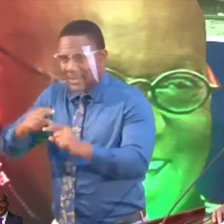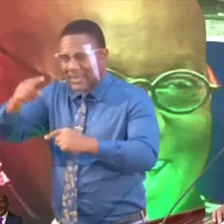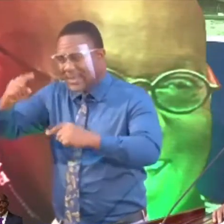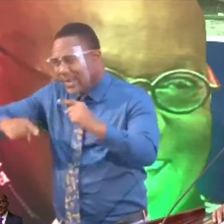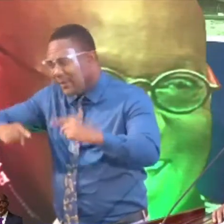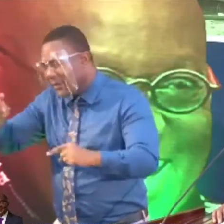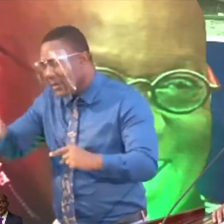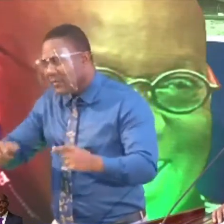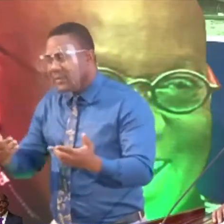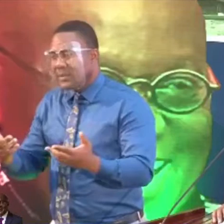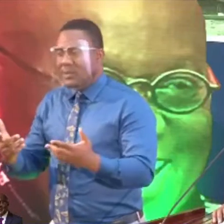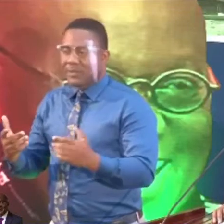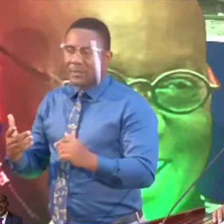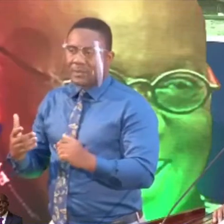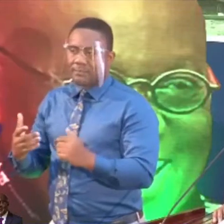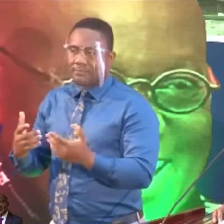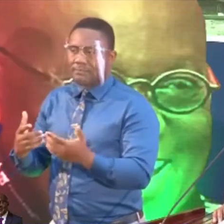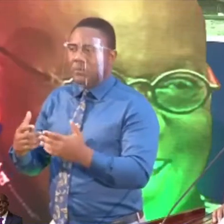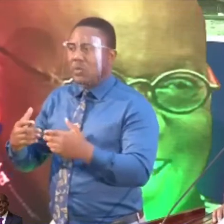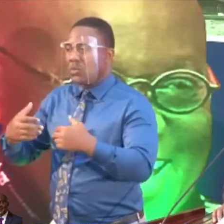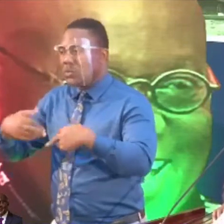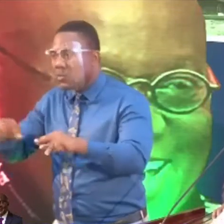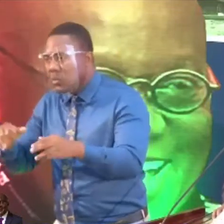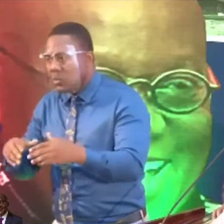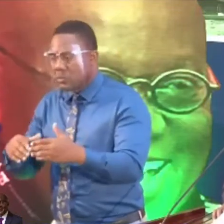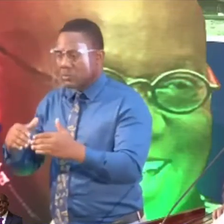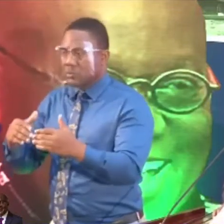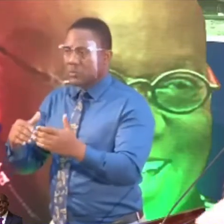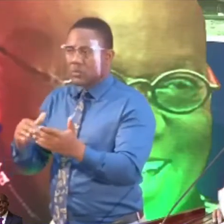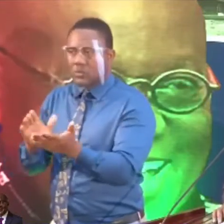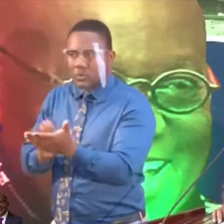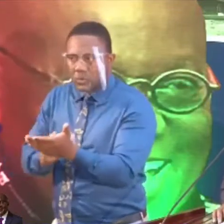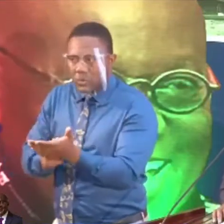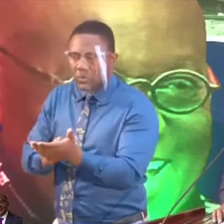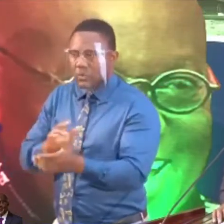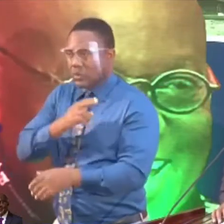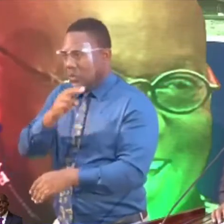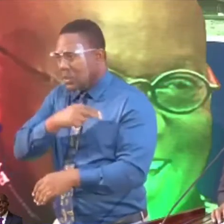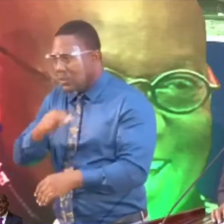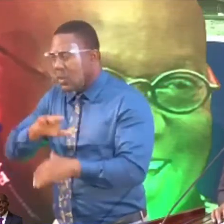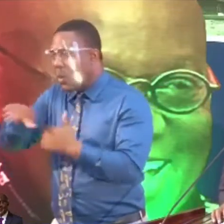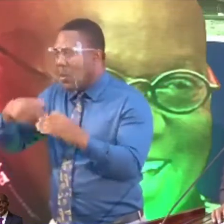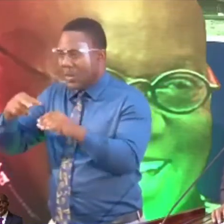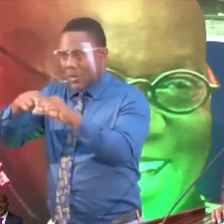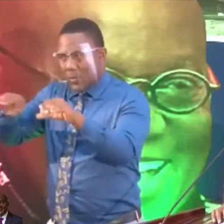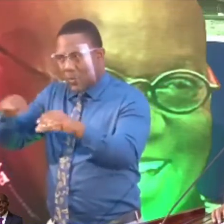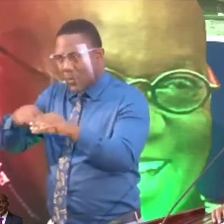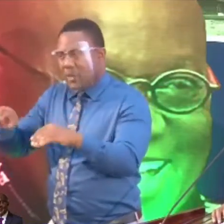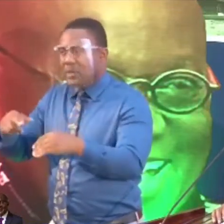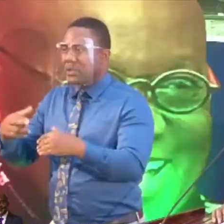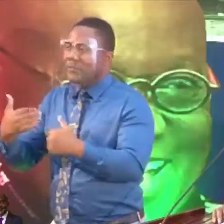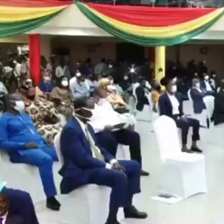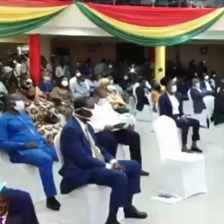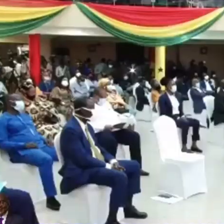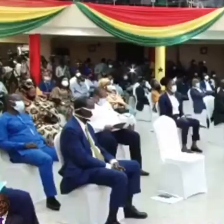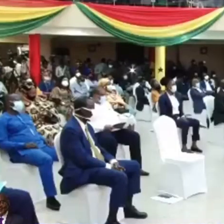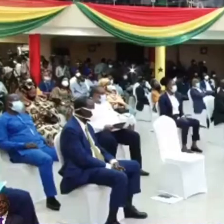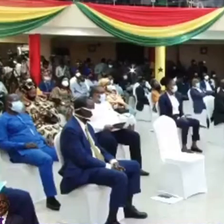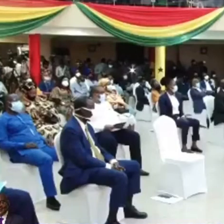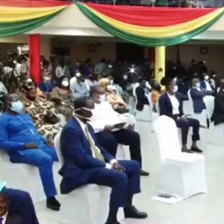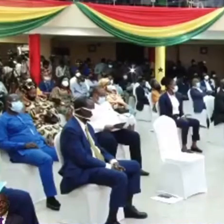key infrastructure programs that we have implemented across every region of Ghana. And of course,